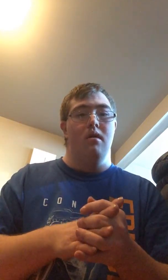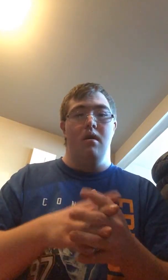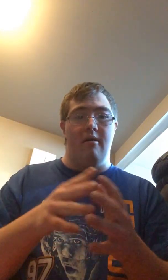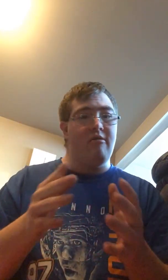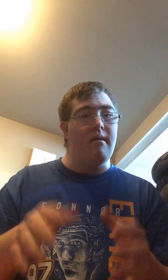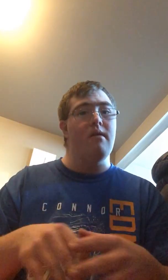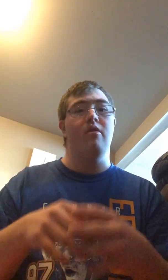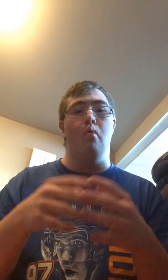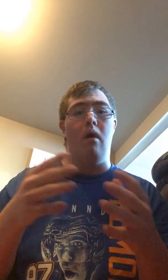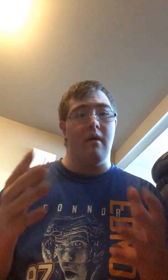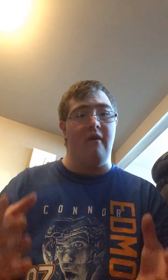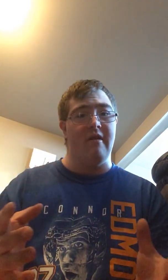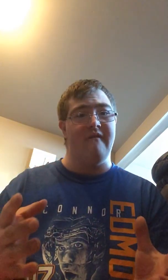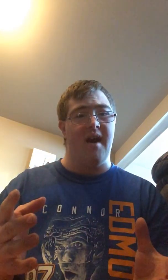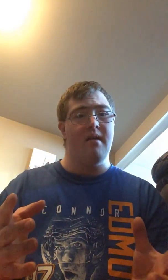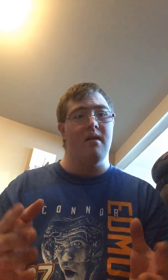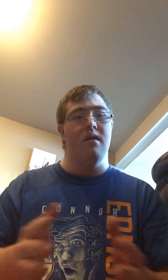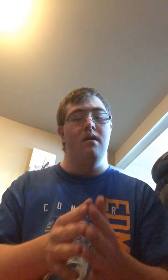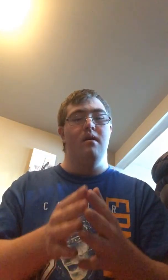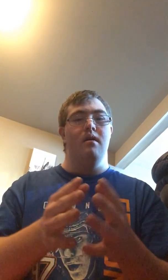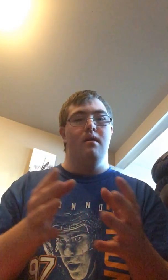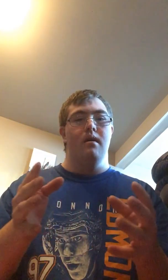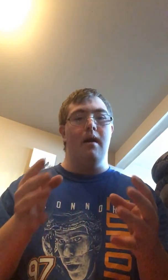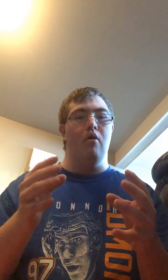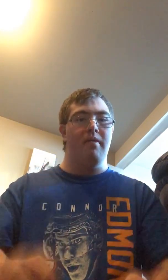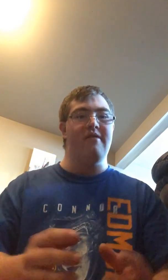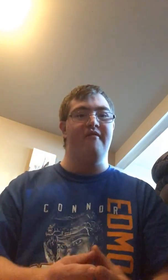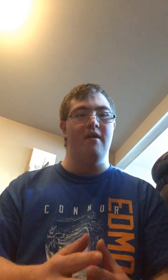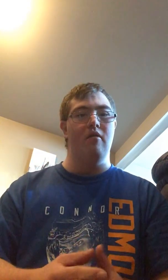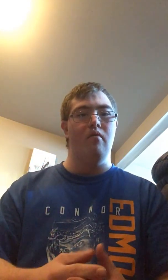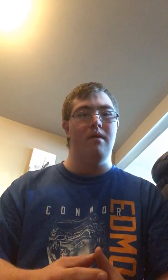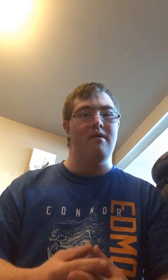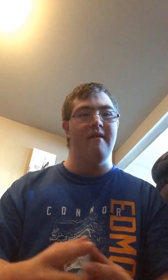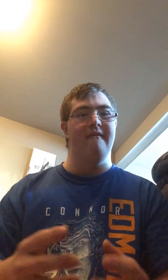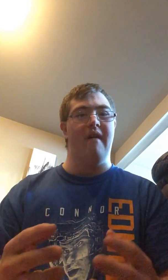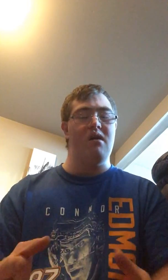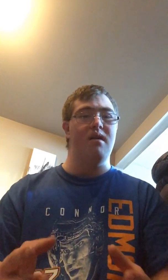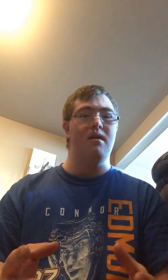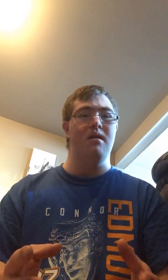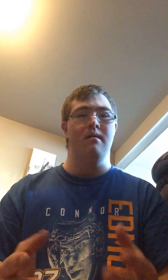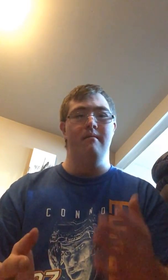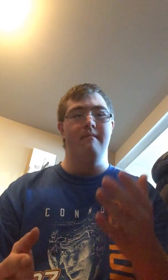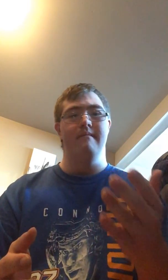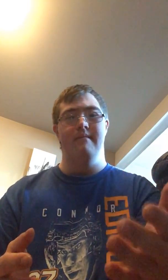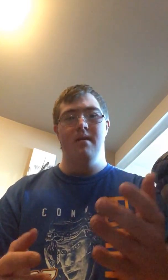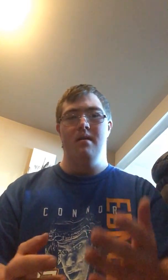the waterfall effect. I hope this video was very